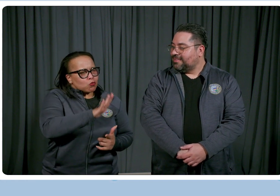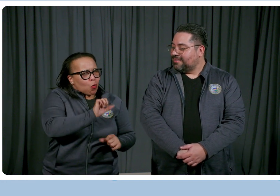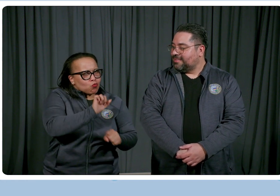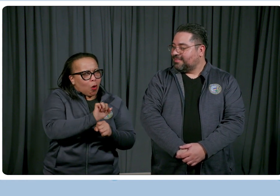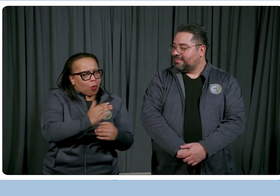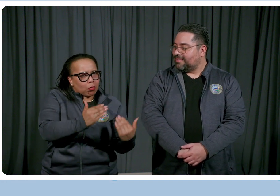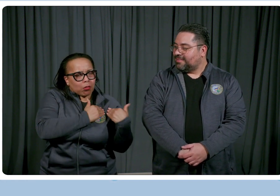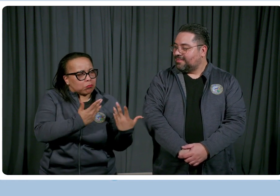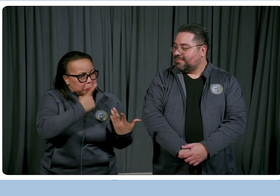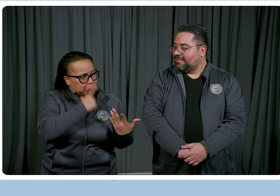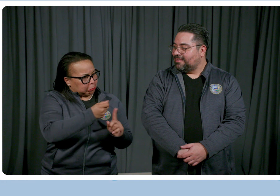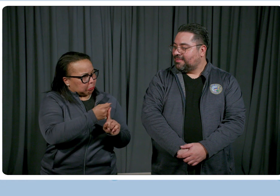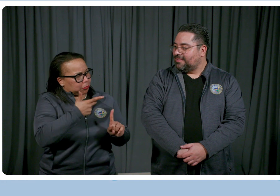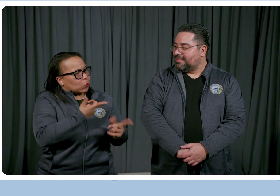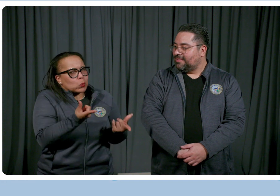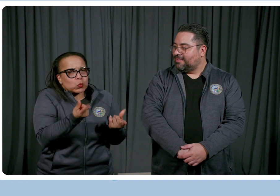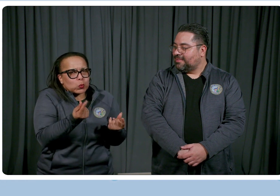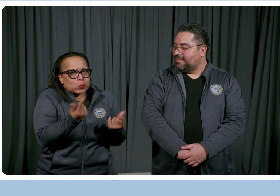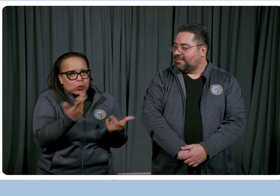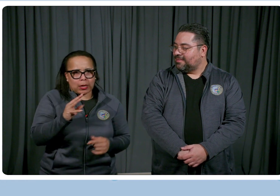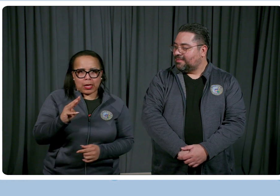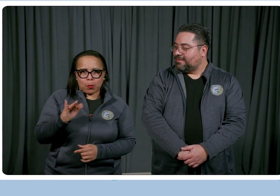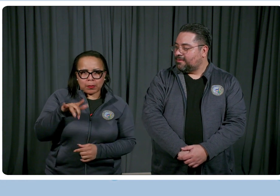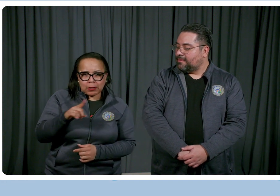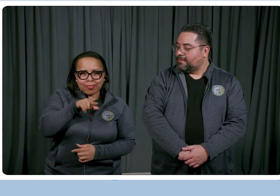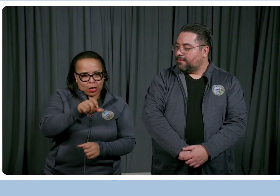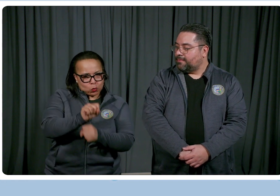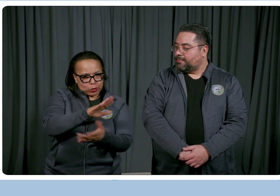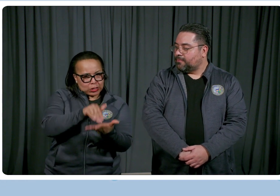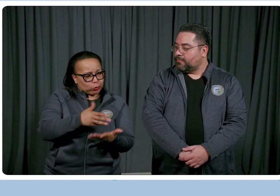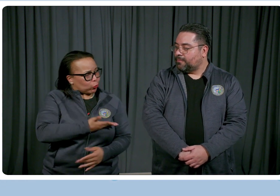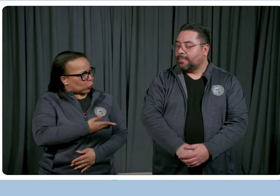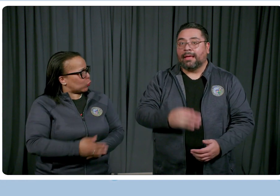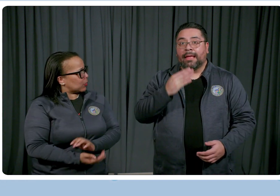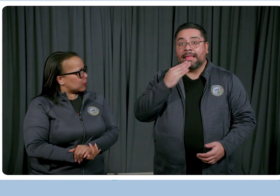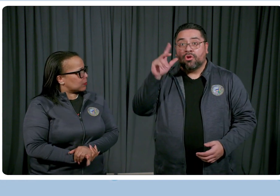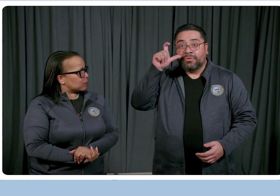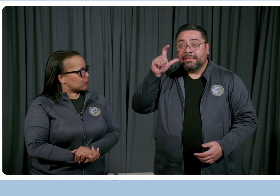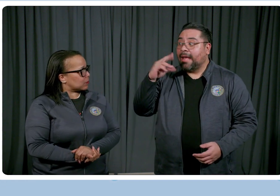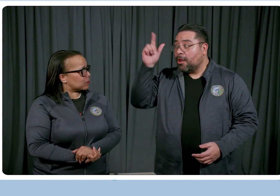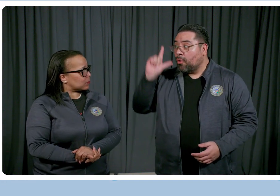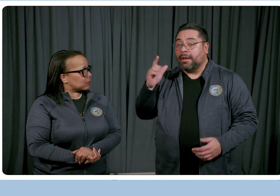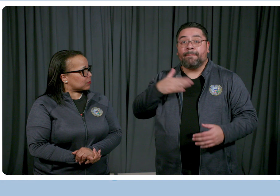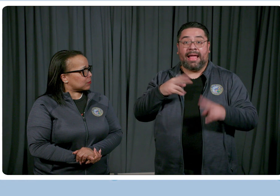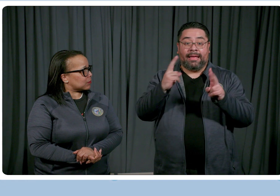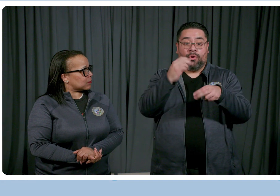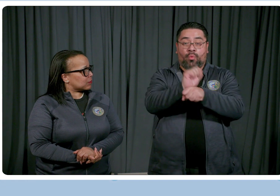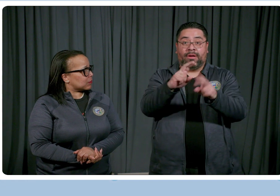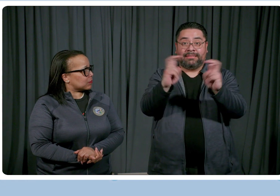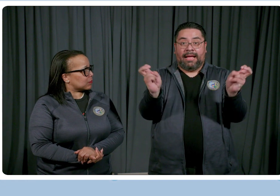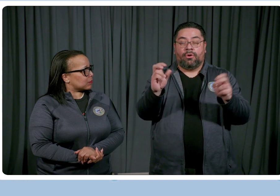your role and would like if you could just tell us a little bit about what you do at MOPD and the Career Center. Sure. My official title